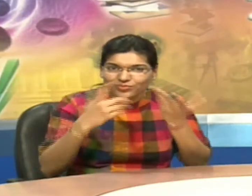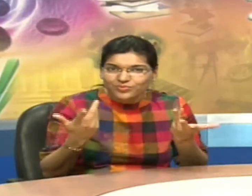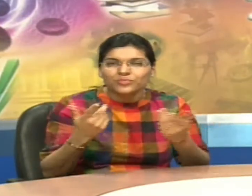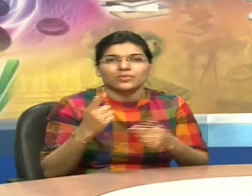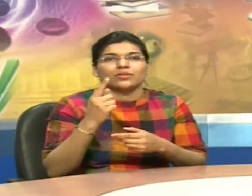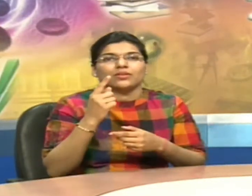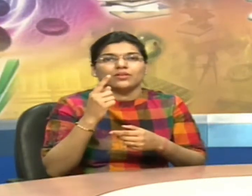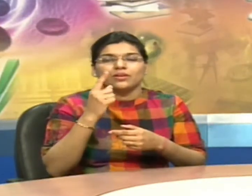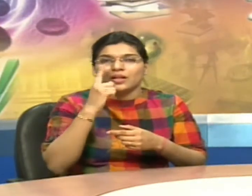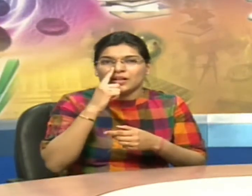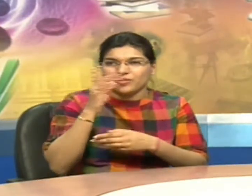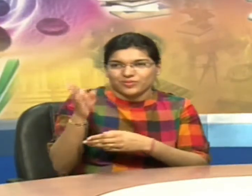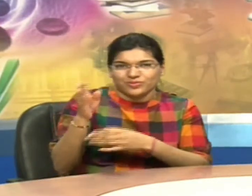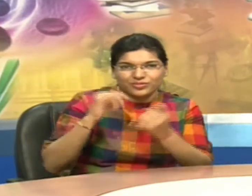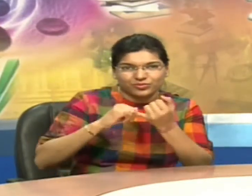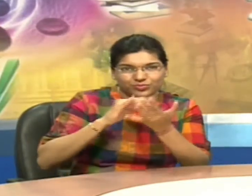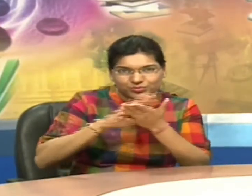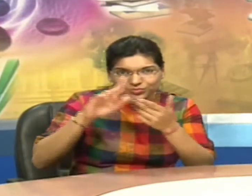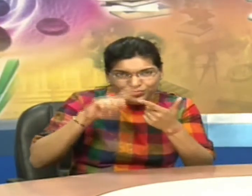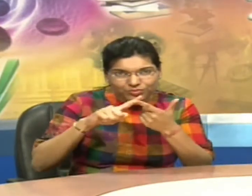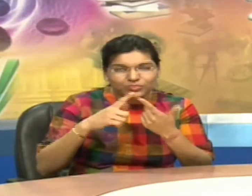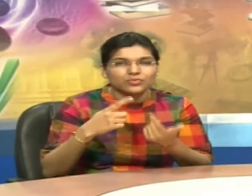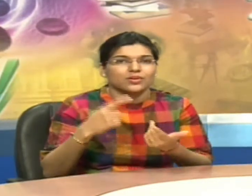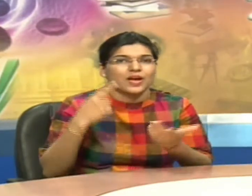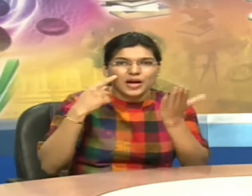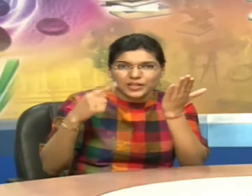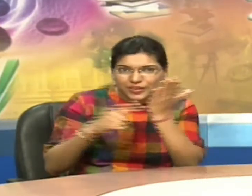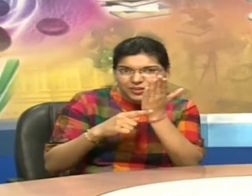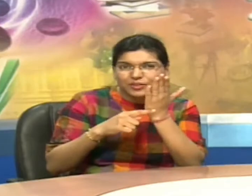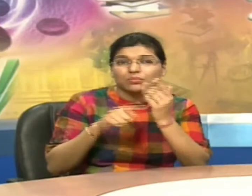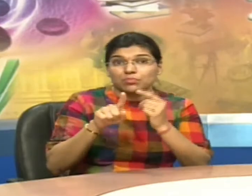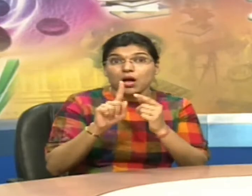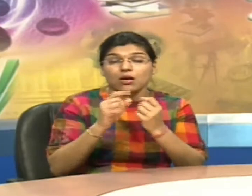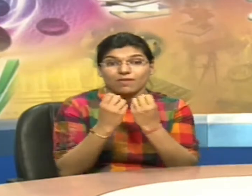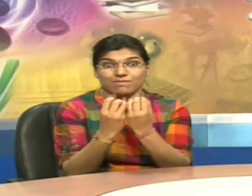connected with he, she, it.